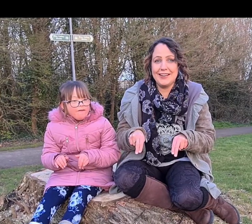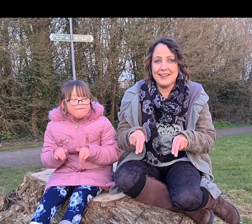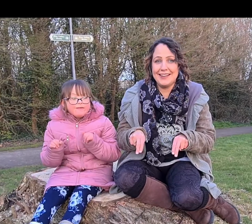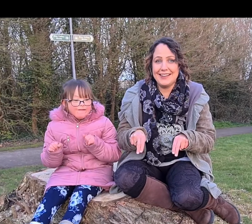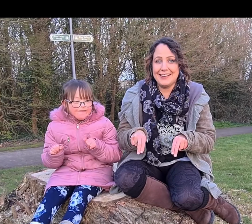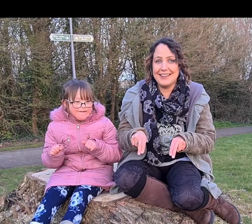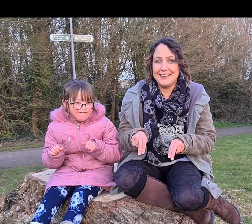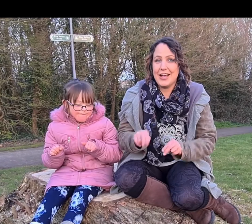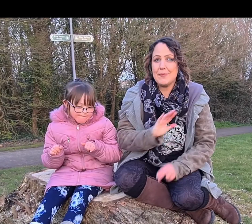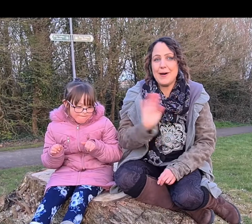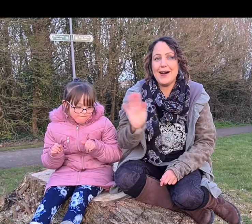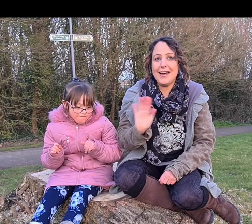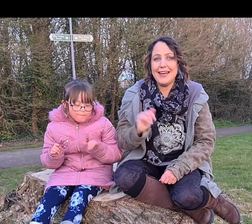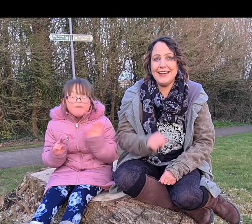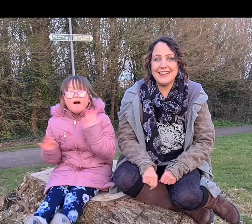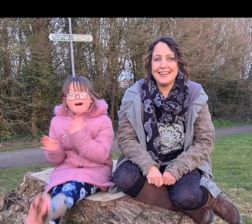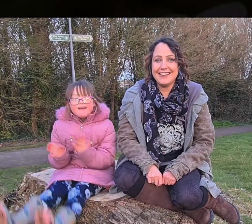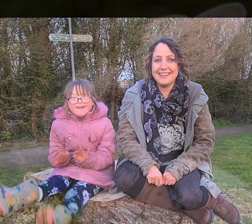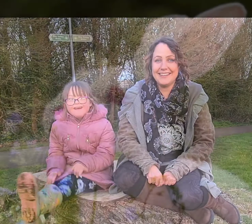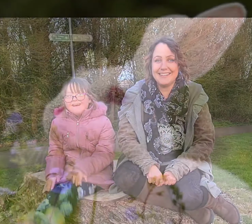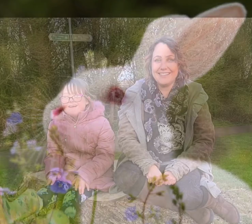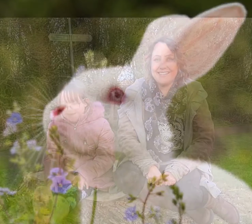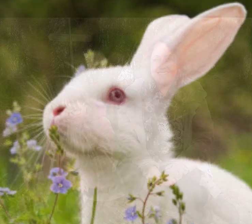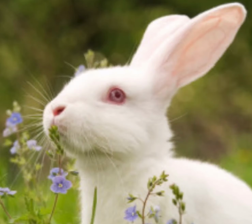Dog. Bye.